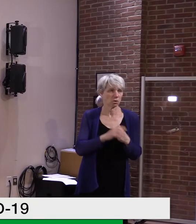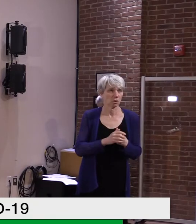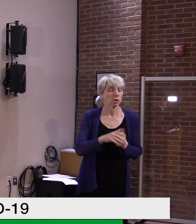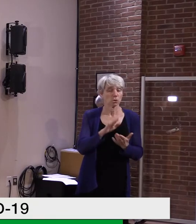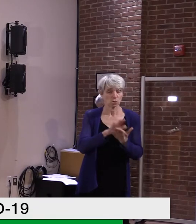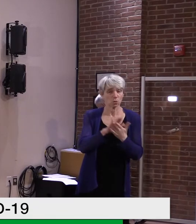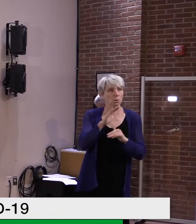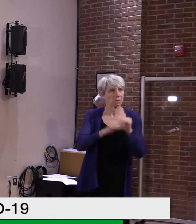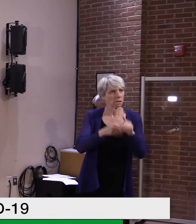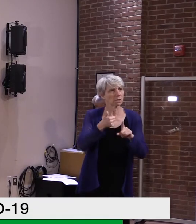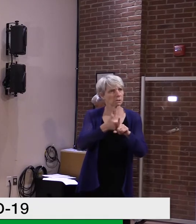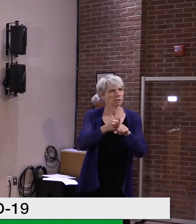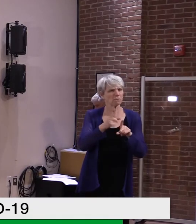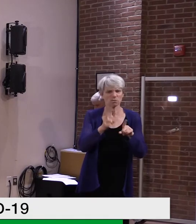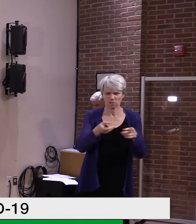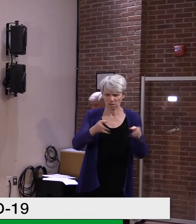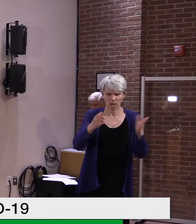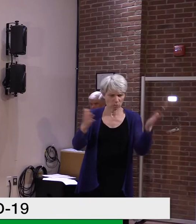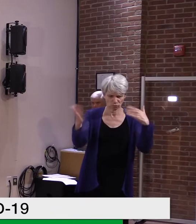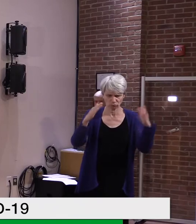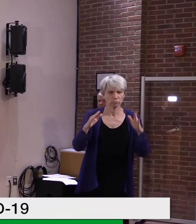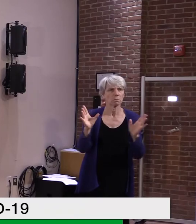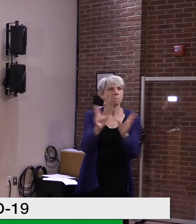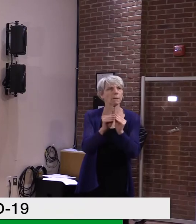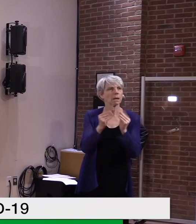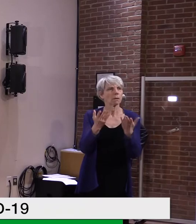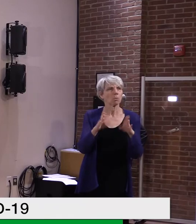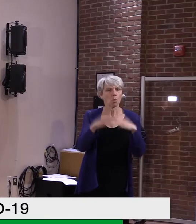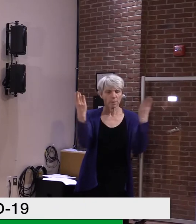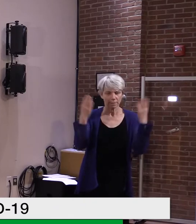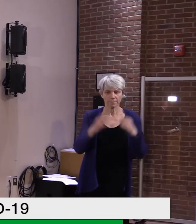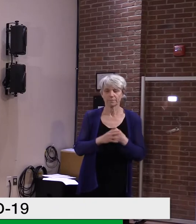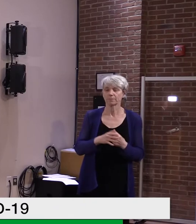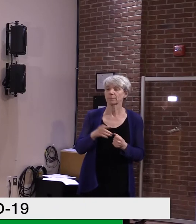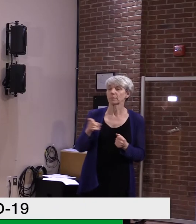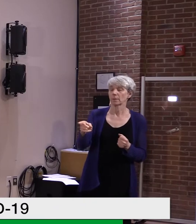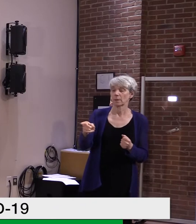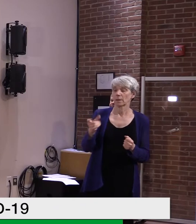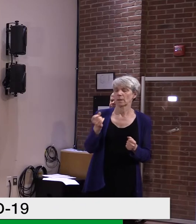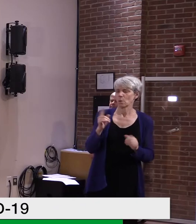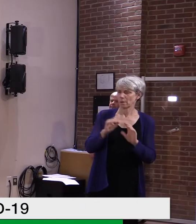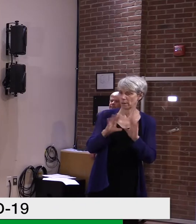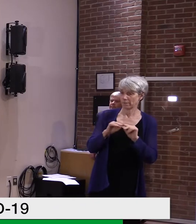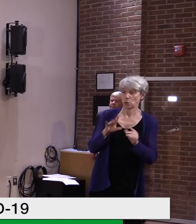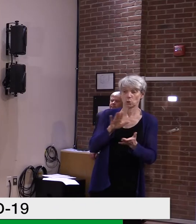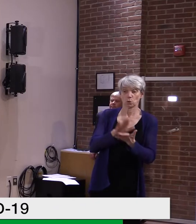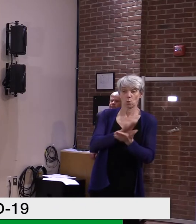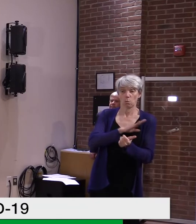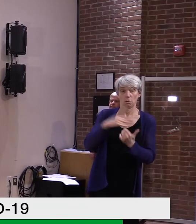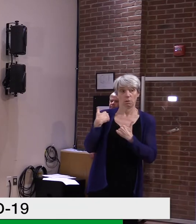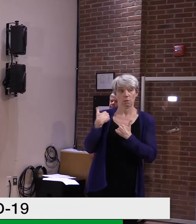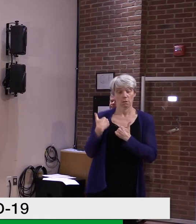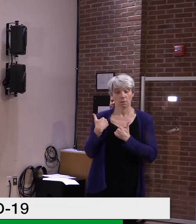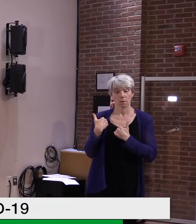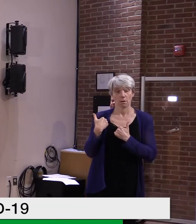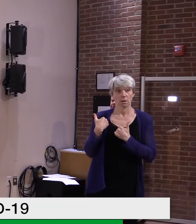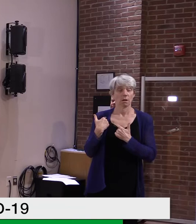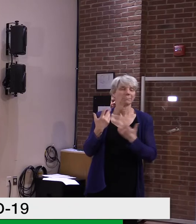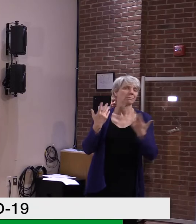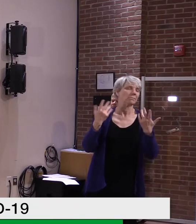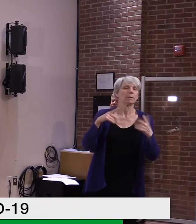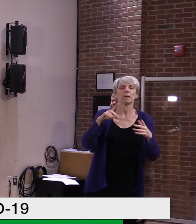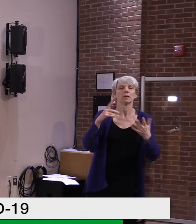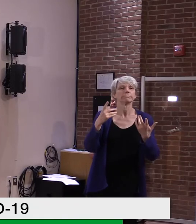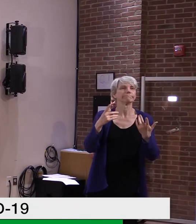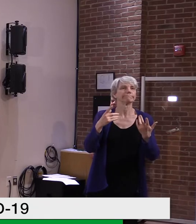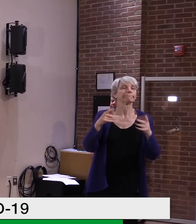school facilities. So from the school board's obligation in that scenario, do they need to do more than just, say, post a sign on